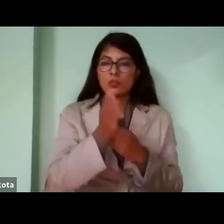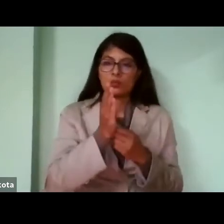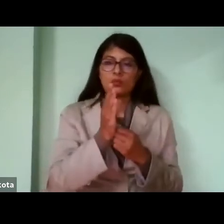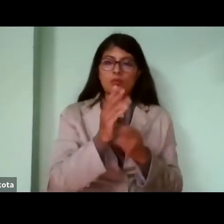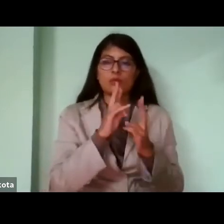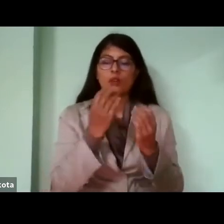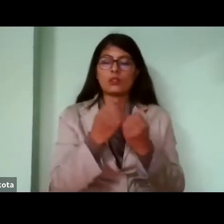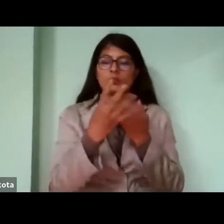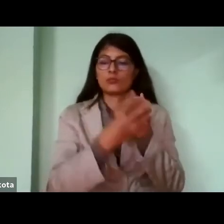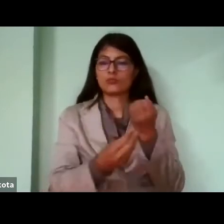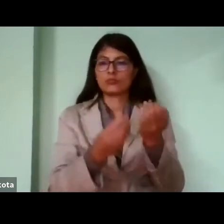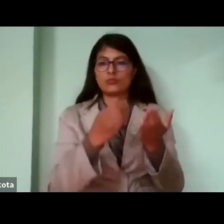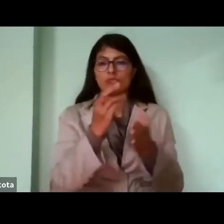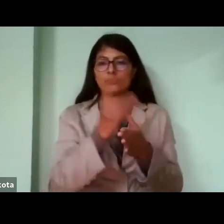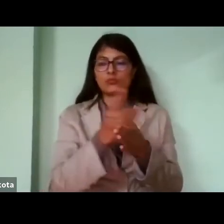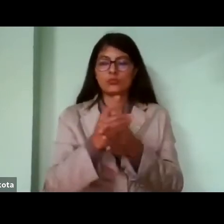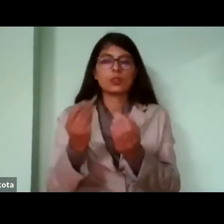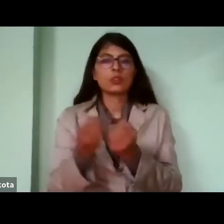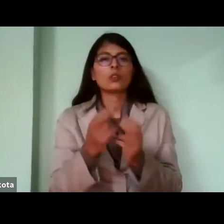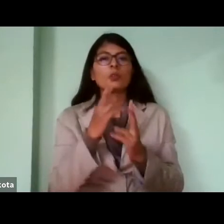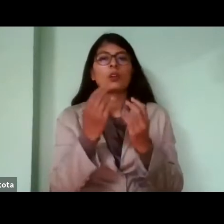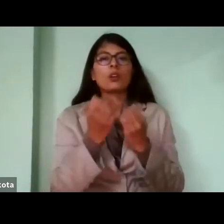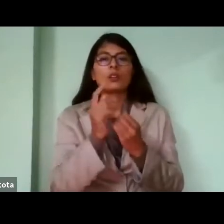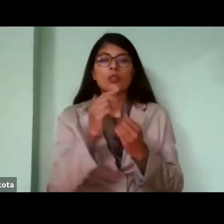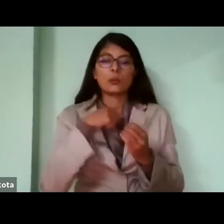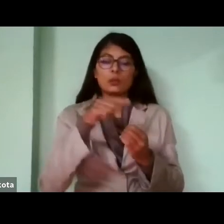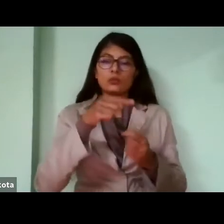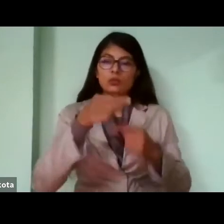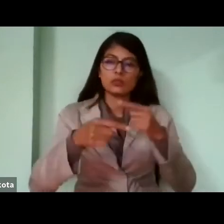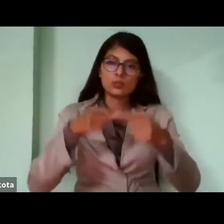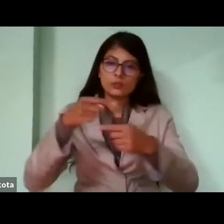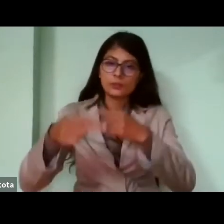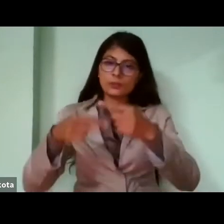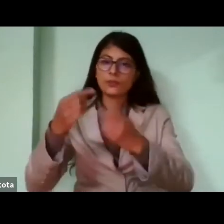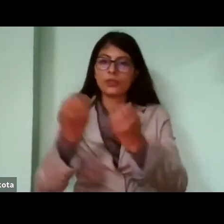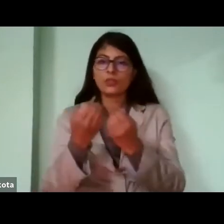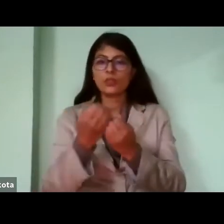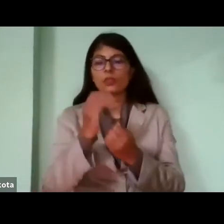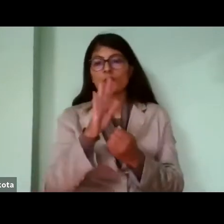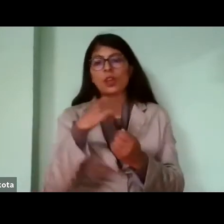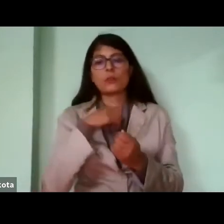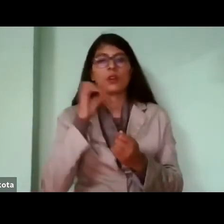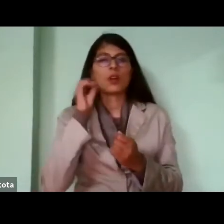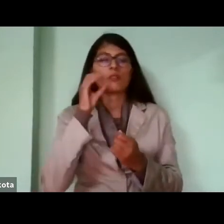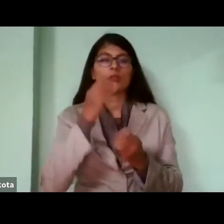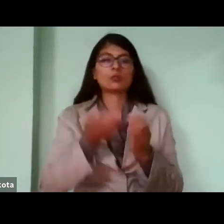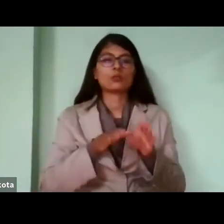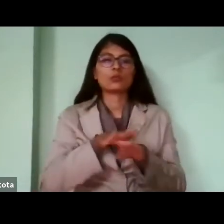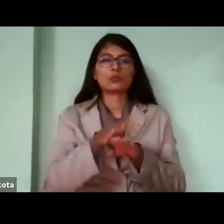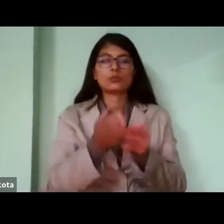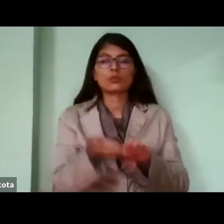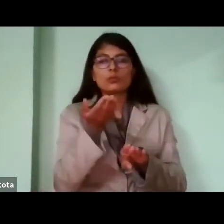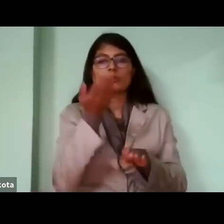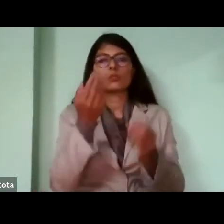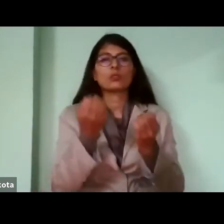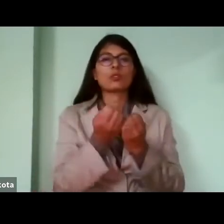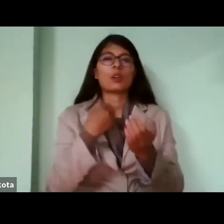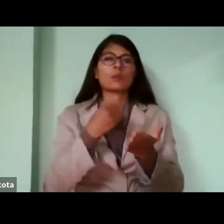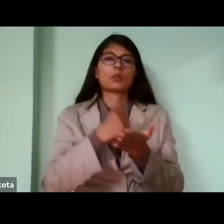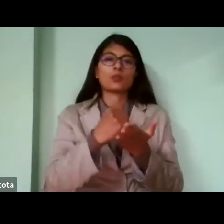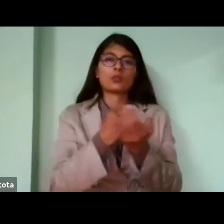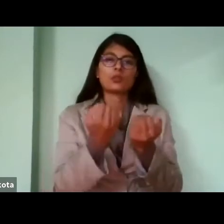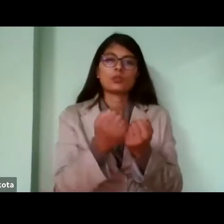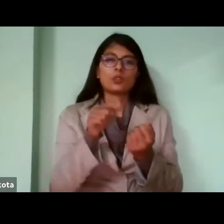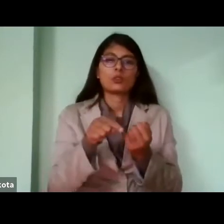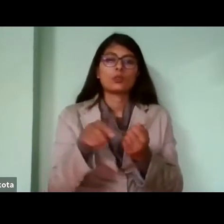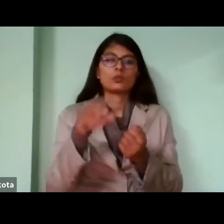countries. We will continue to do that. We will continue to amplify our voices. We will not be silenced by this